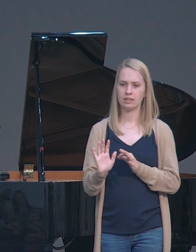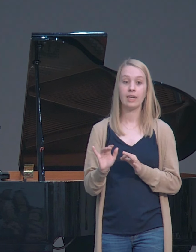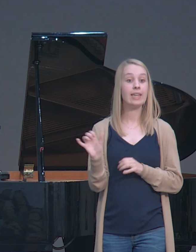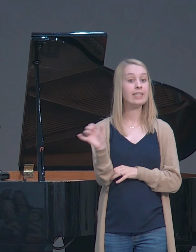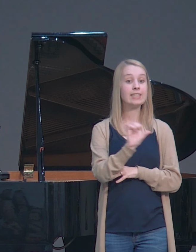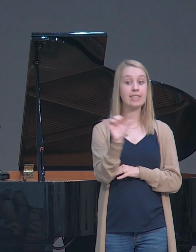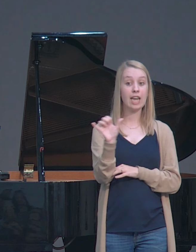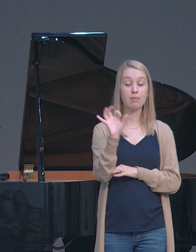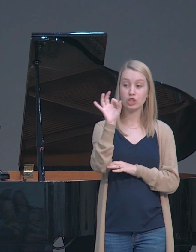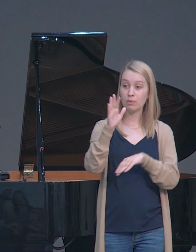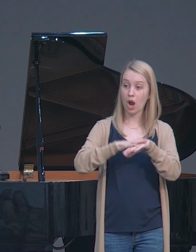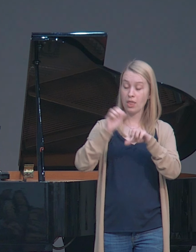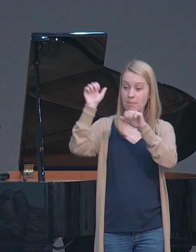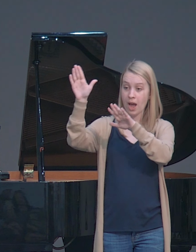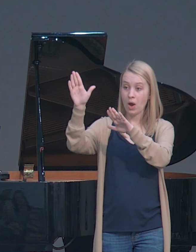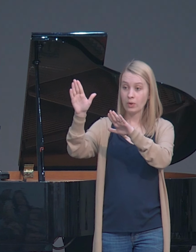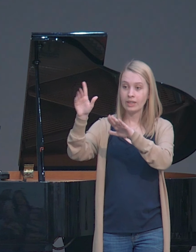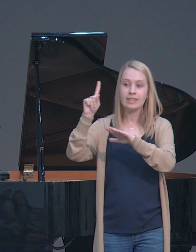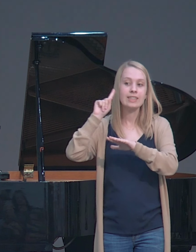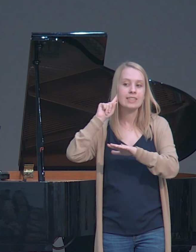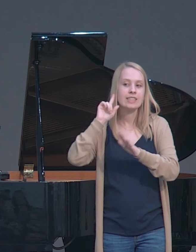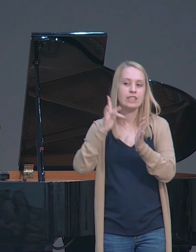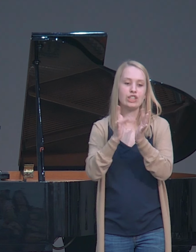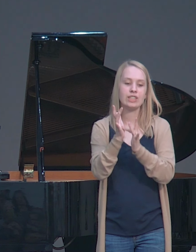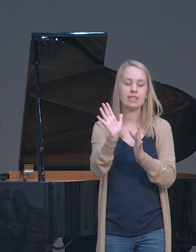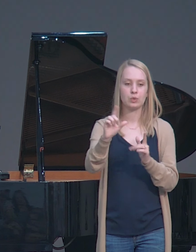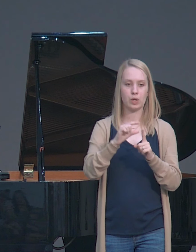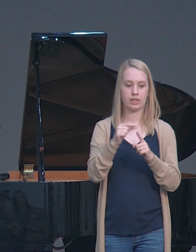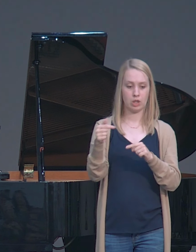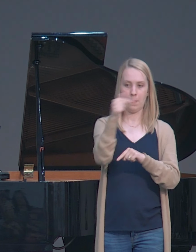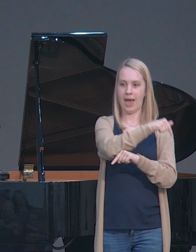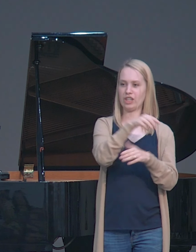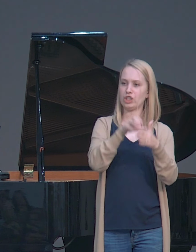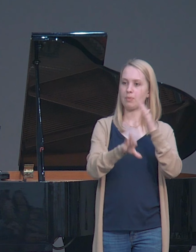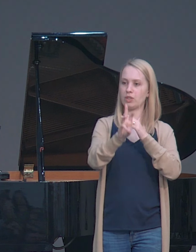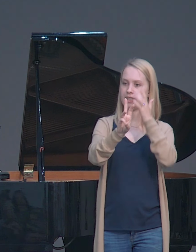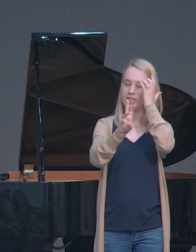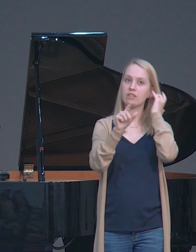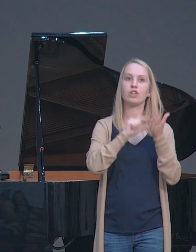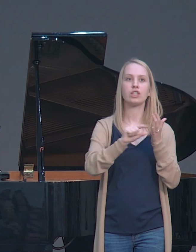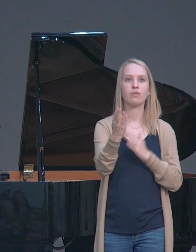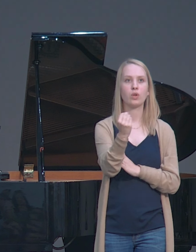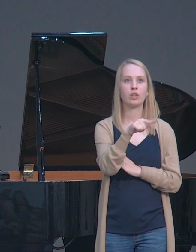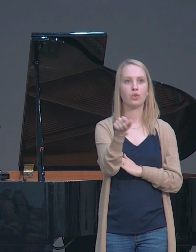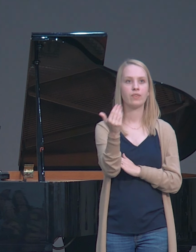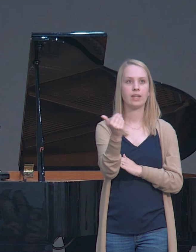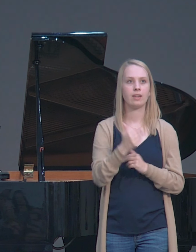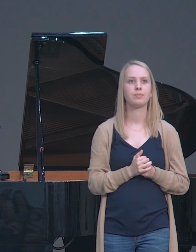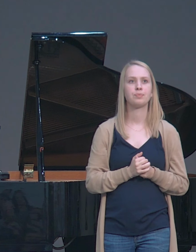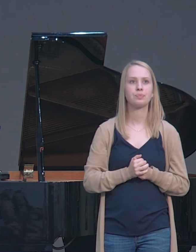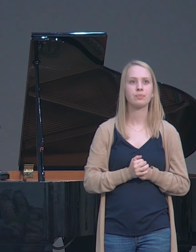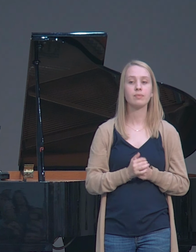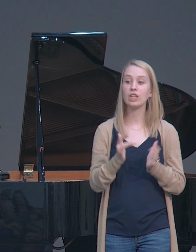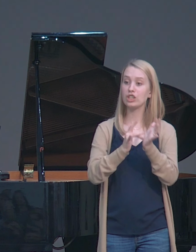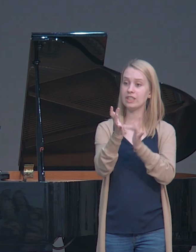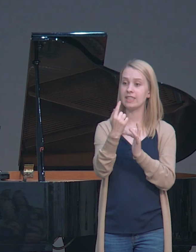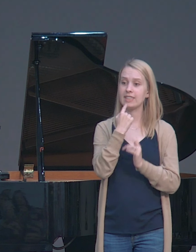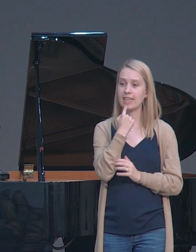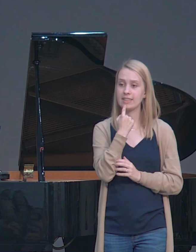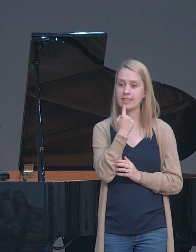Sermon on the Mount, listen to these words from Jesus. If we just jump back to chapter 6, verses 14 and 15. Jesus